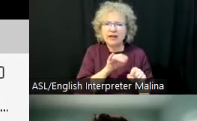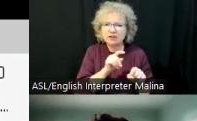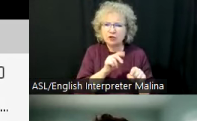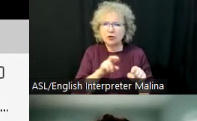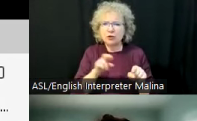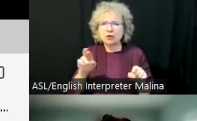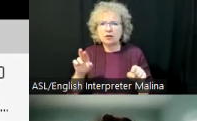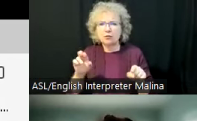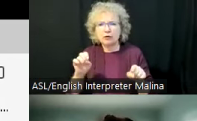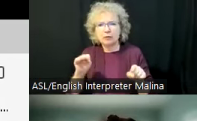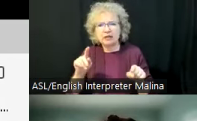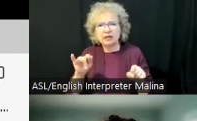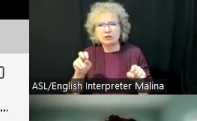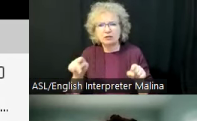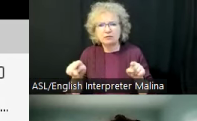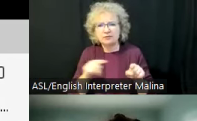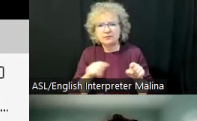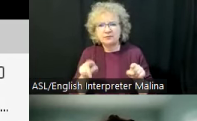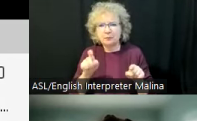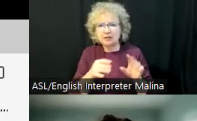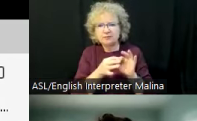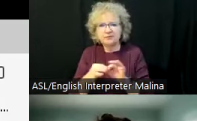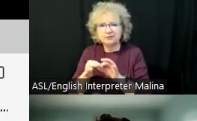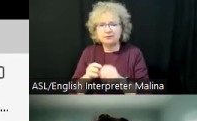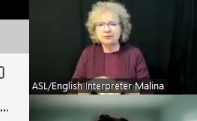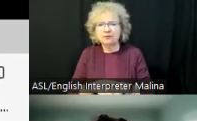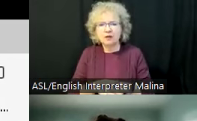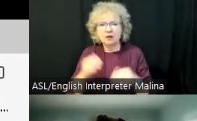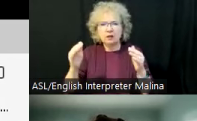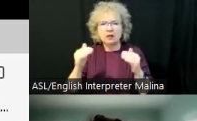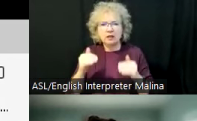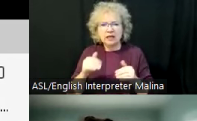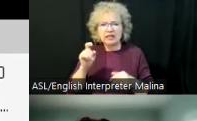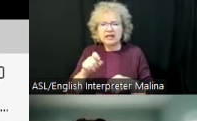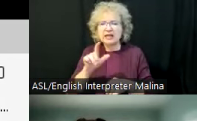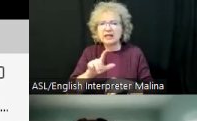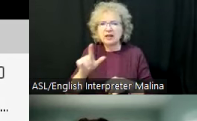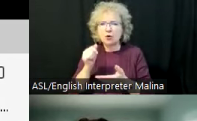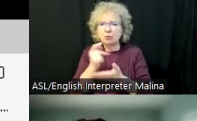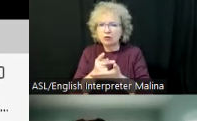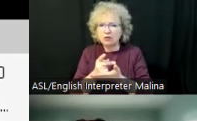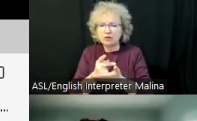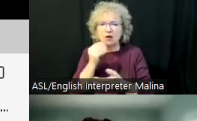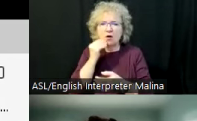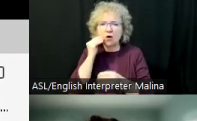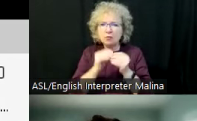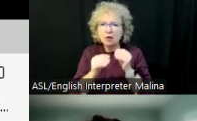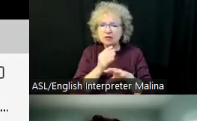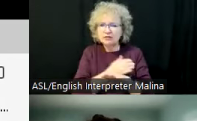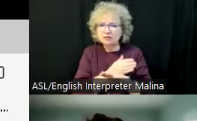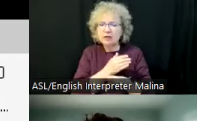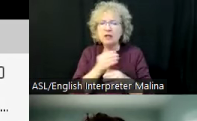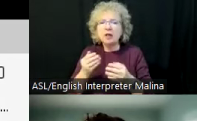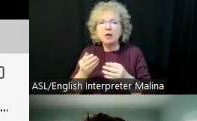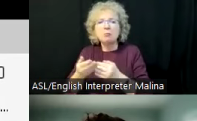next criteria is that the landlord, we need landlord approval of the home modification or remediation before